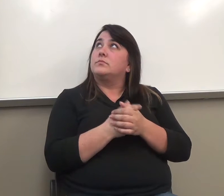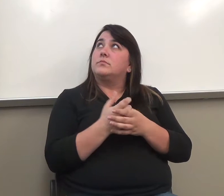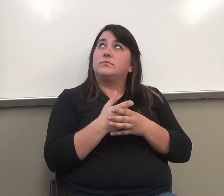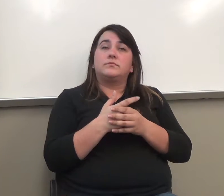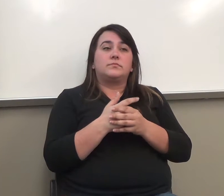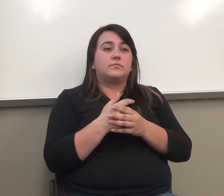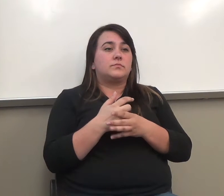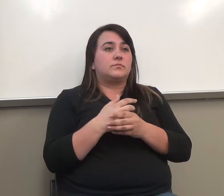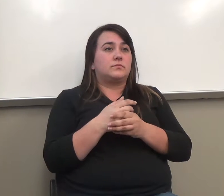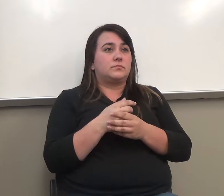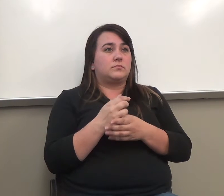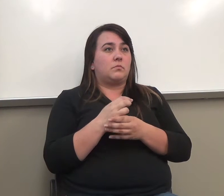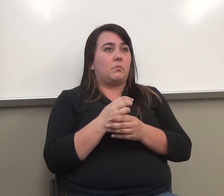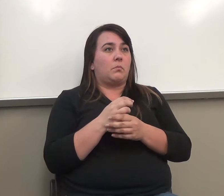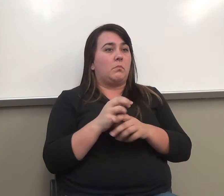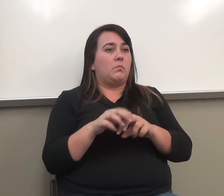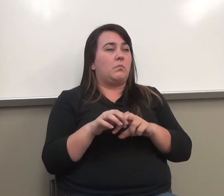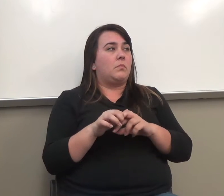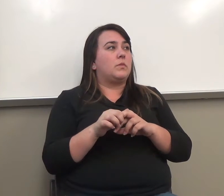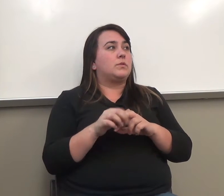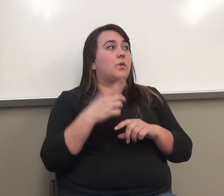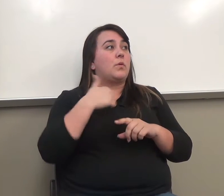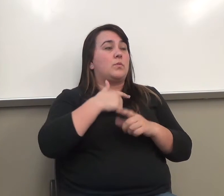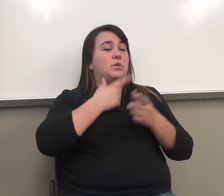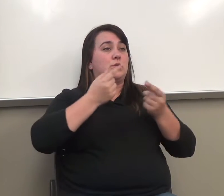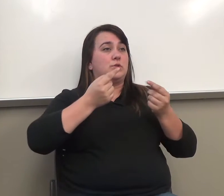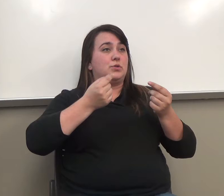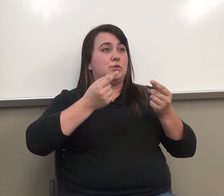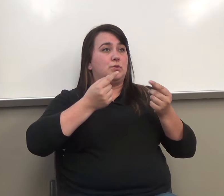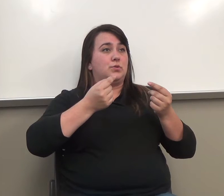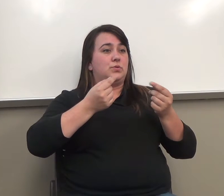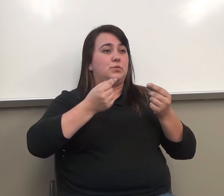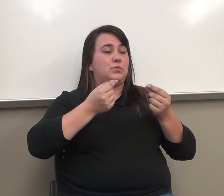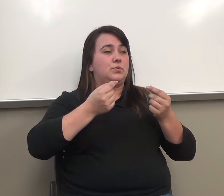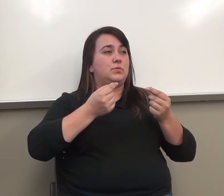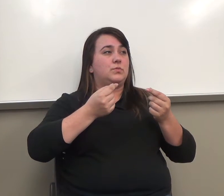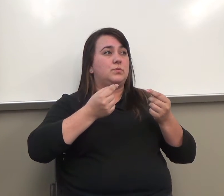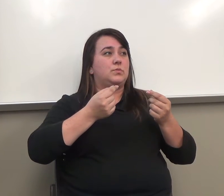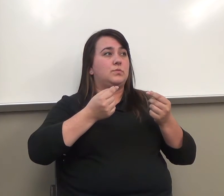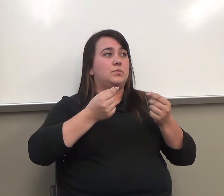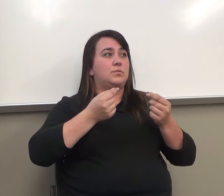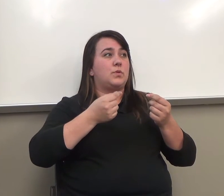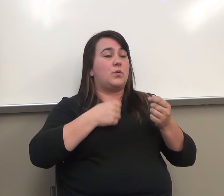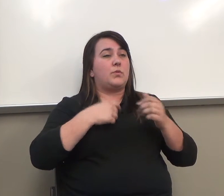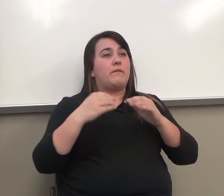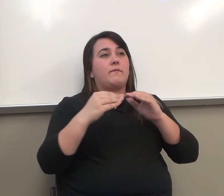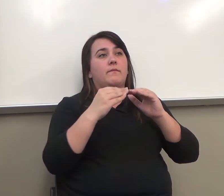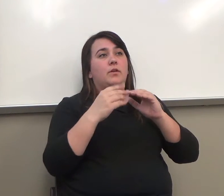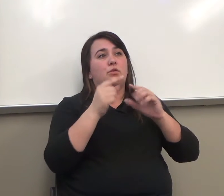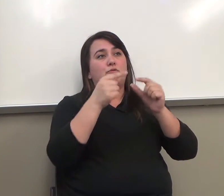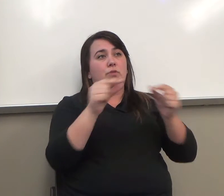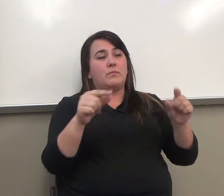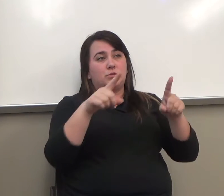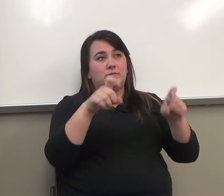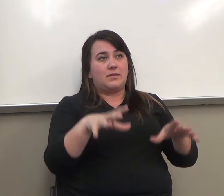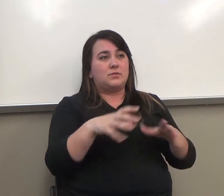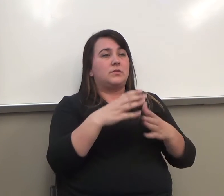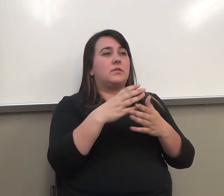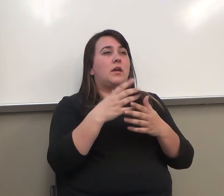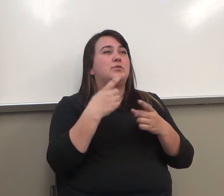What we're going to do is, on these days when we have grammar tests, I usually try to get done right